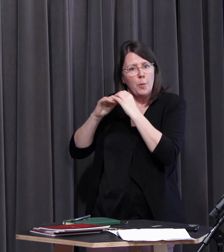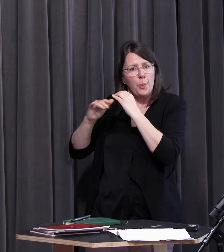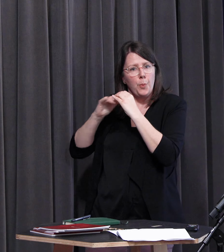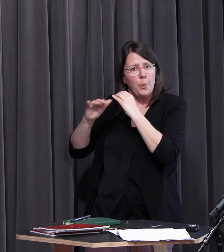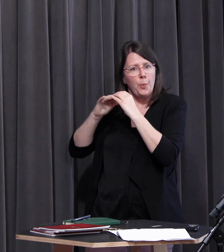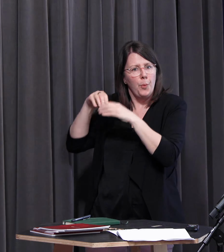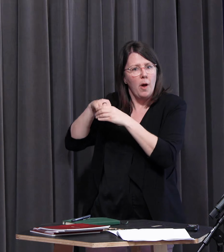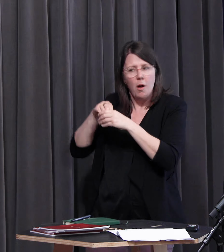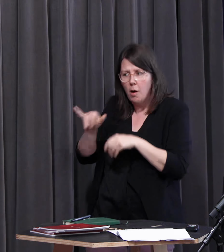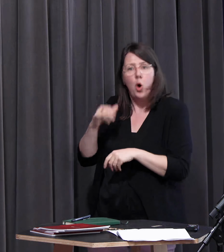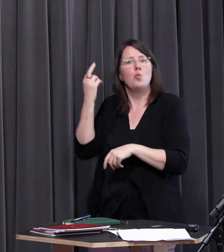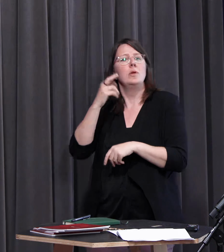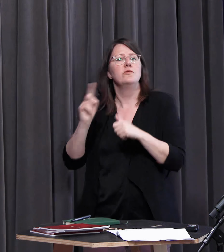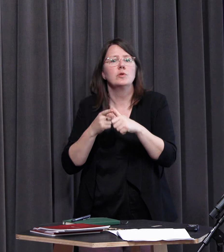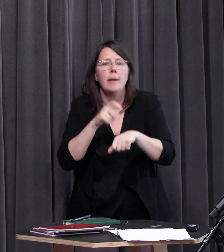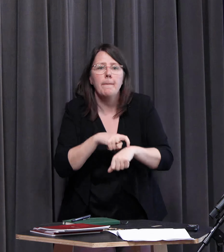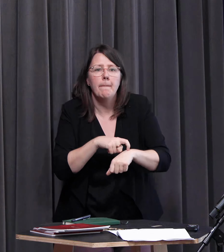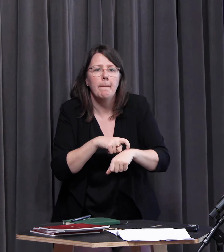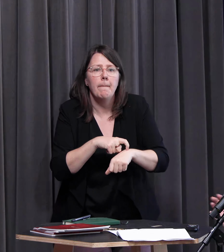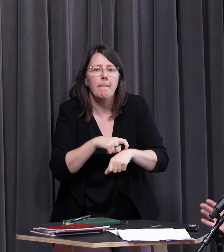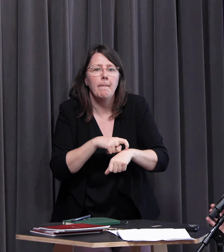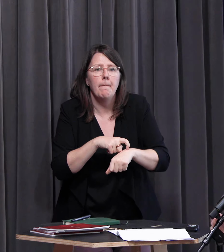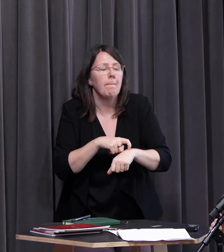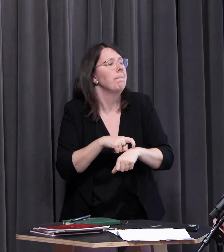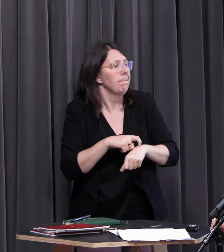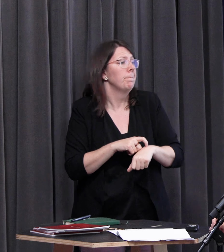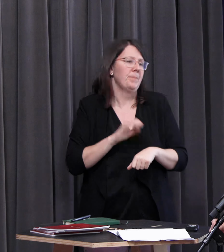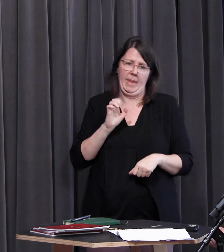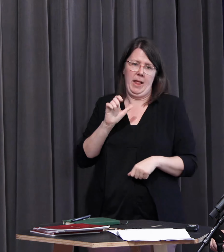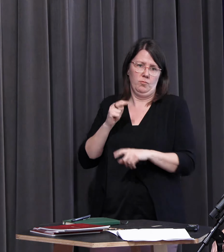Fan, you know, Ellen doesn't use sign language,